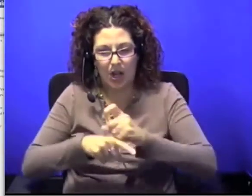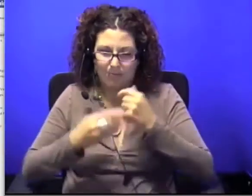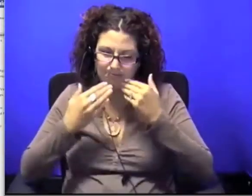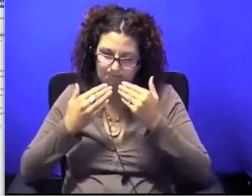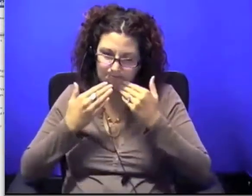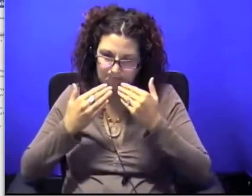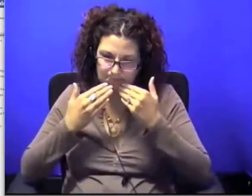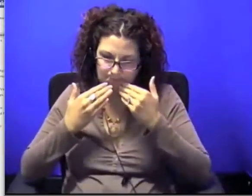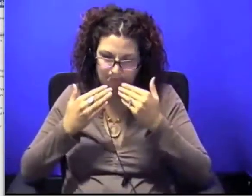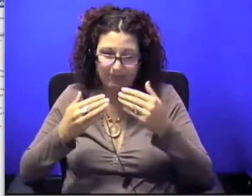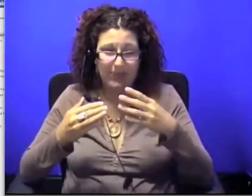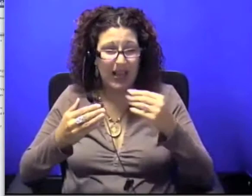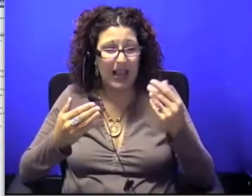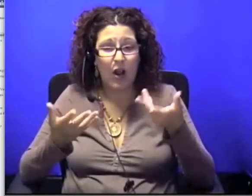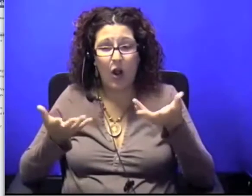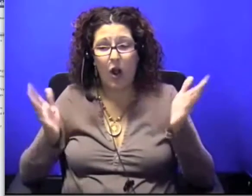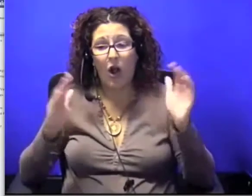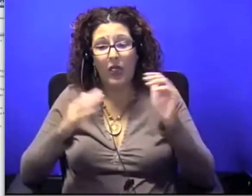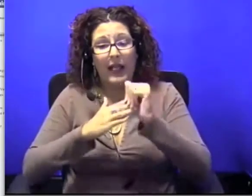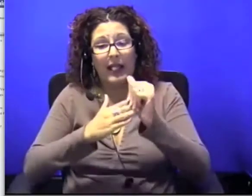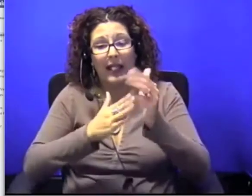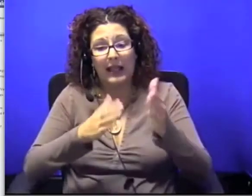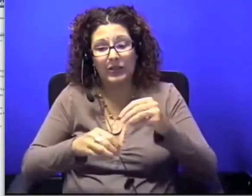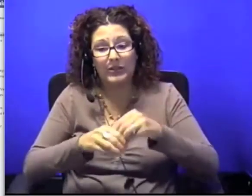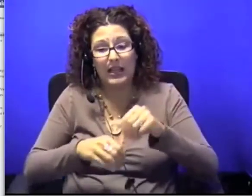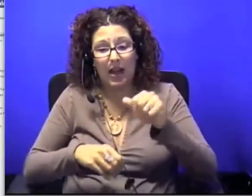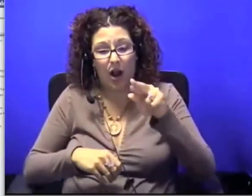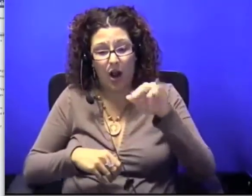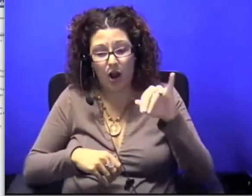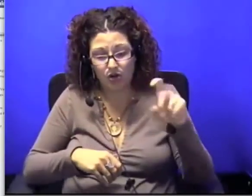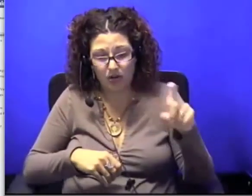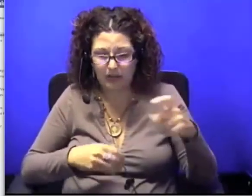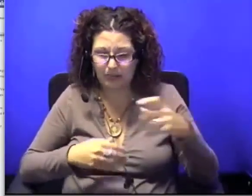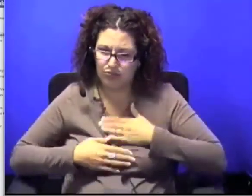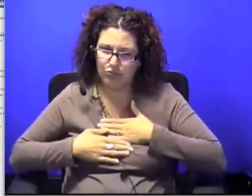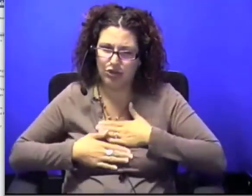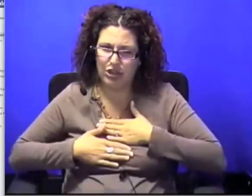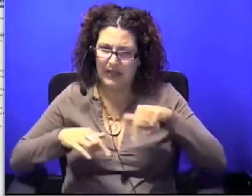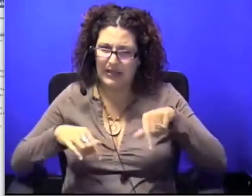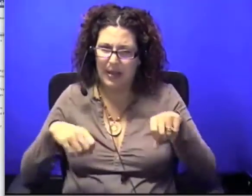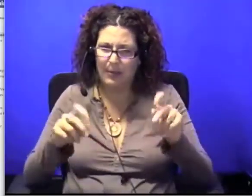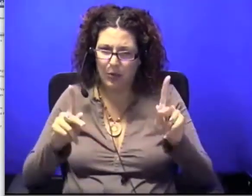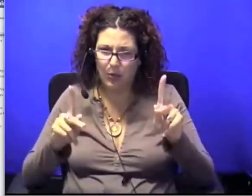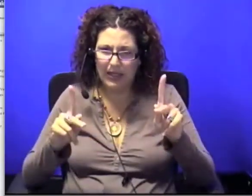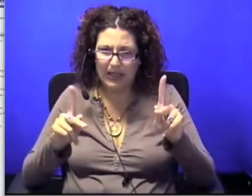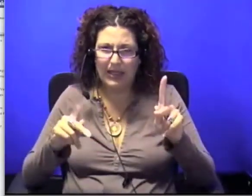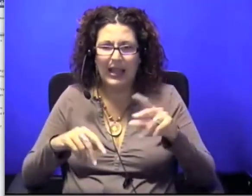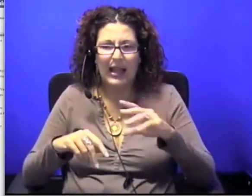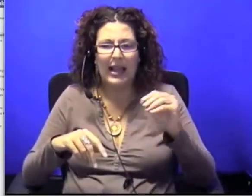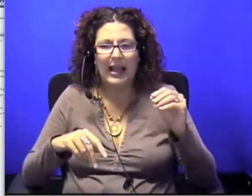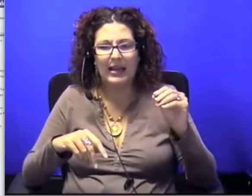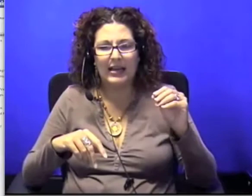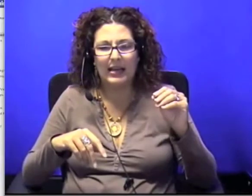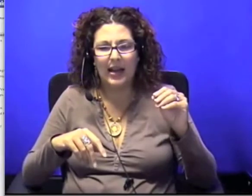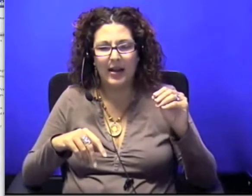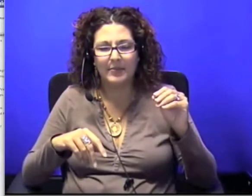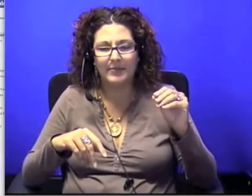And so I hope you guys have a great rest of the day. Make your decision and call the person back that got you on the call. Thank you, guys.